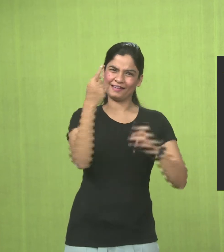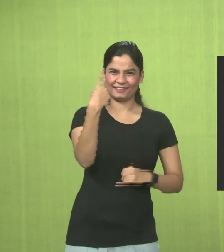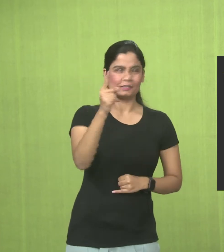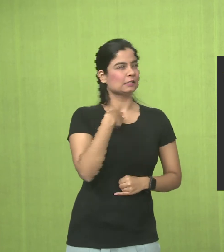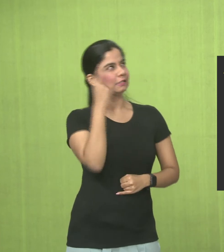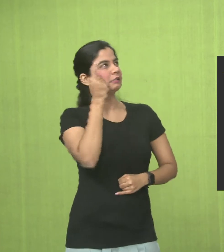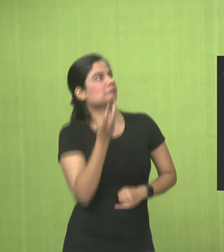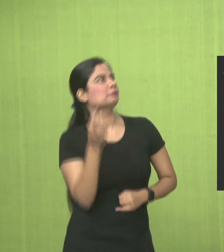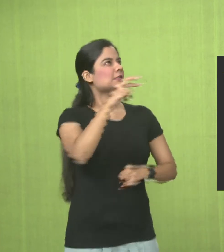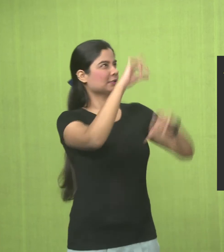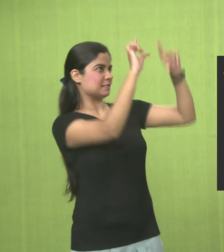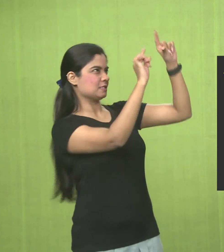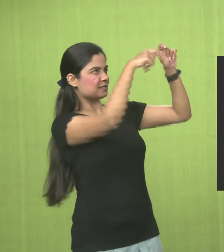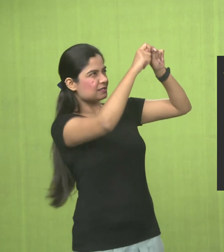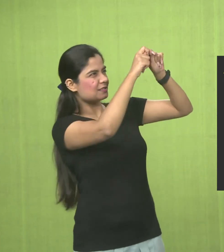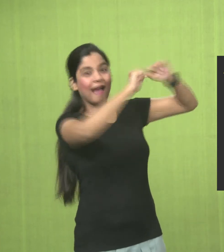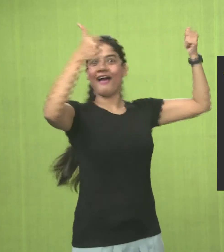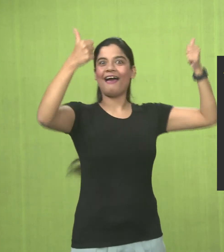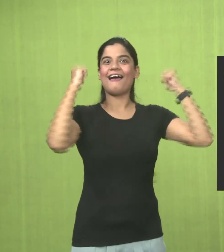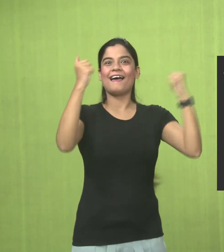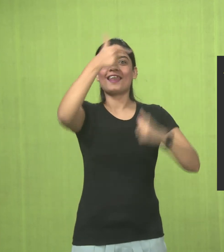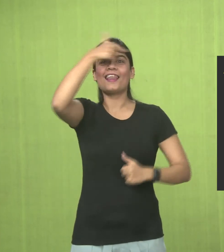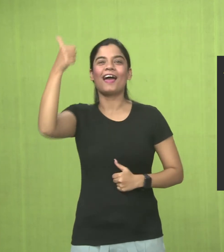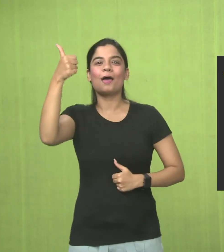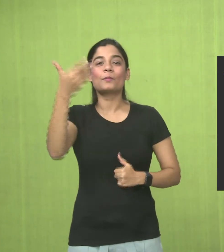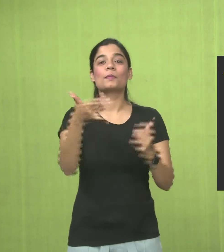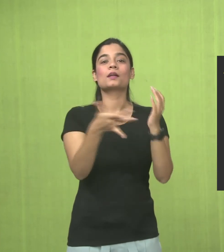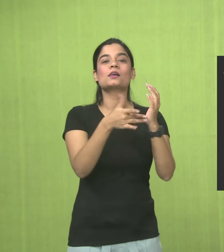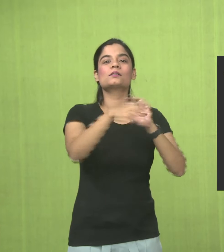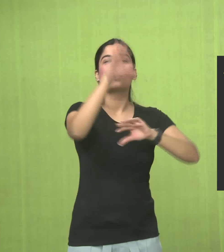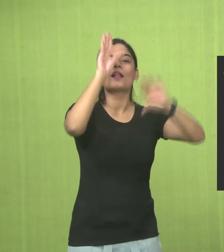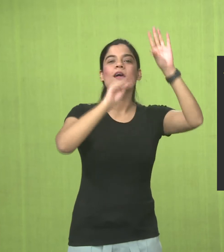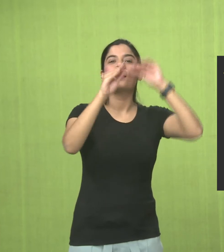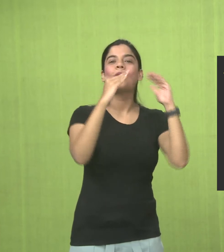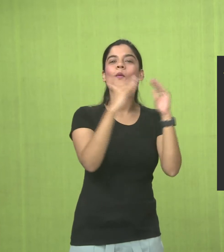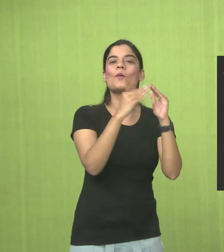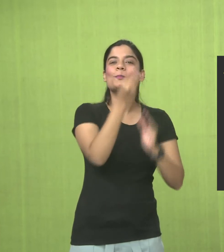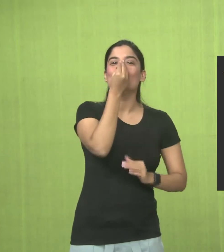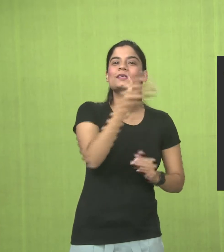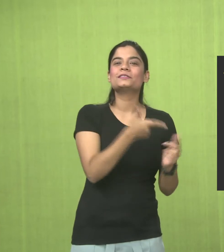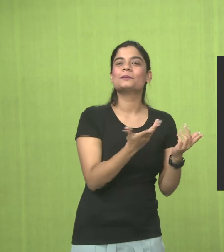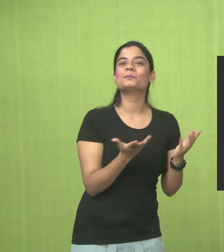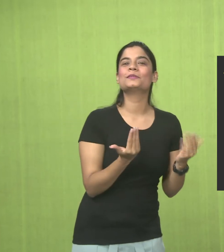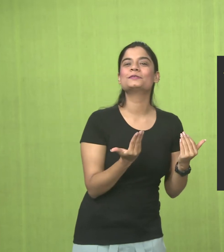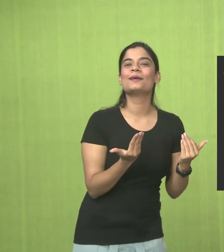sometimes we even become independent and fix our things ourselves. So home science teaches us technological advancements as